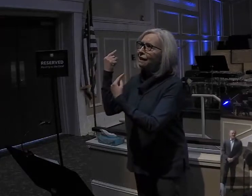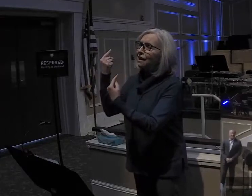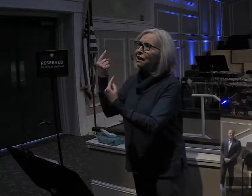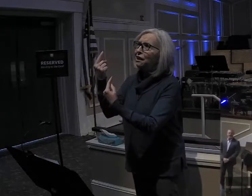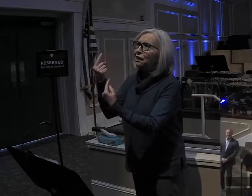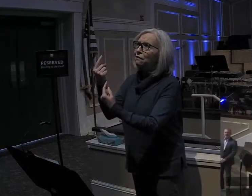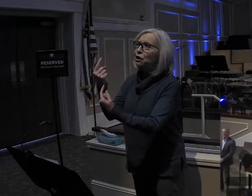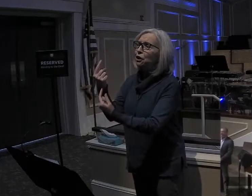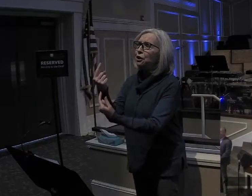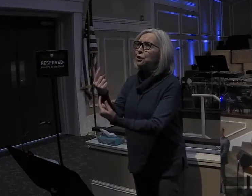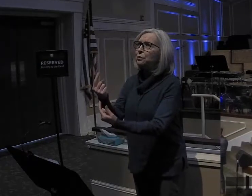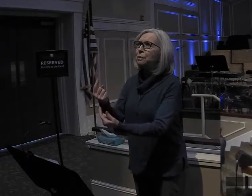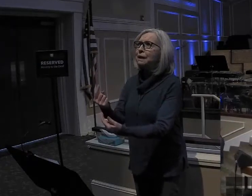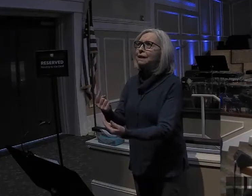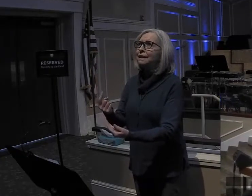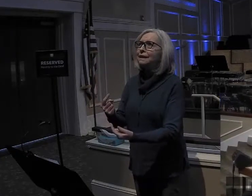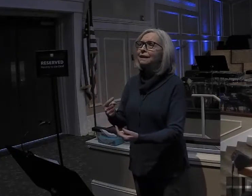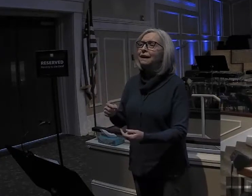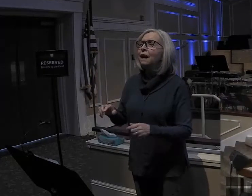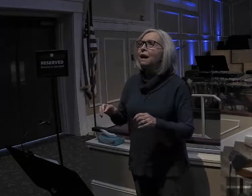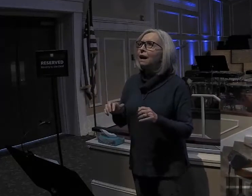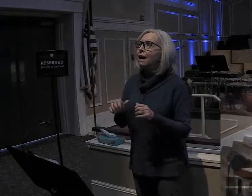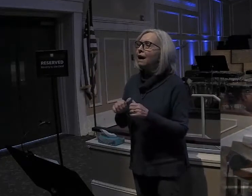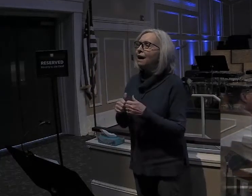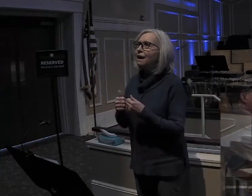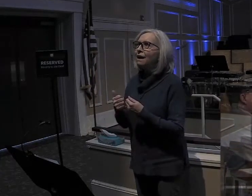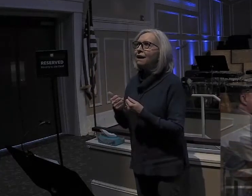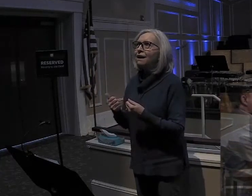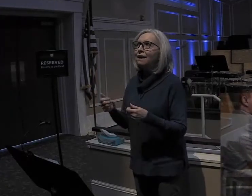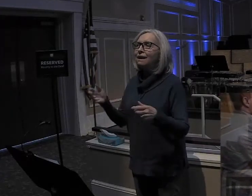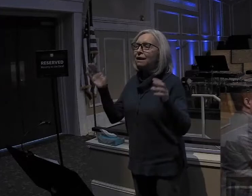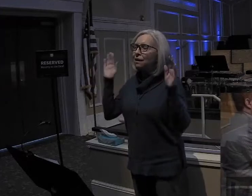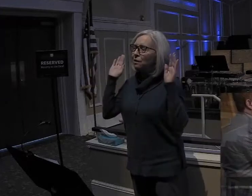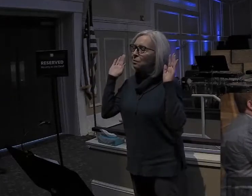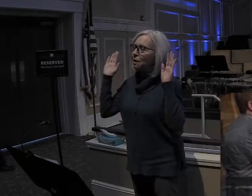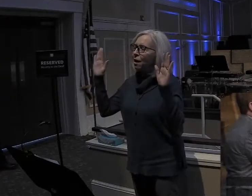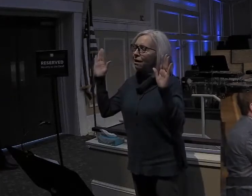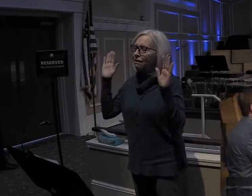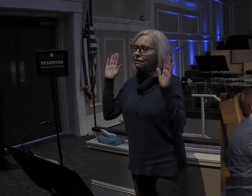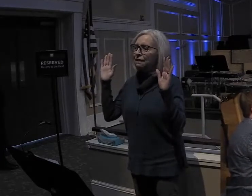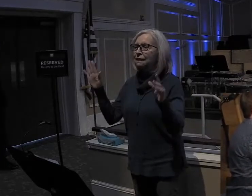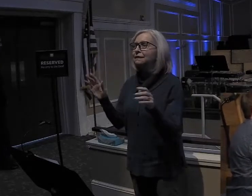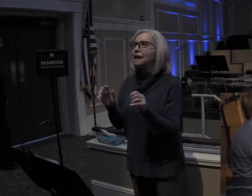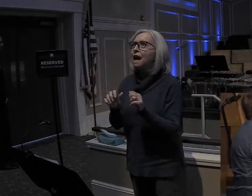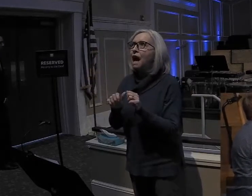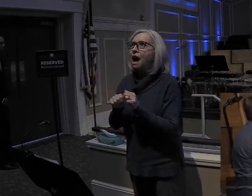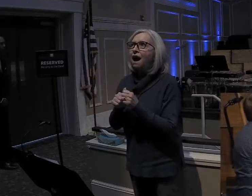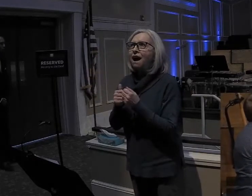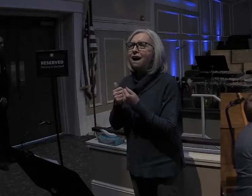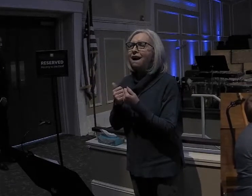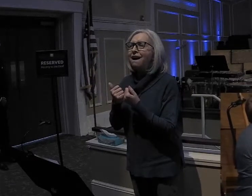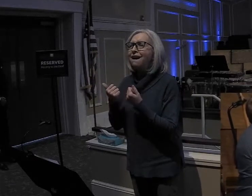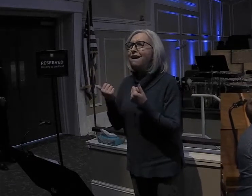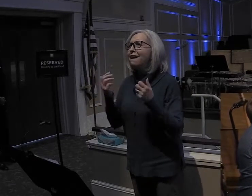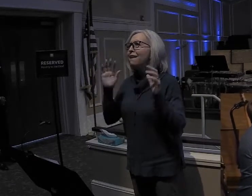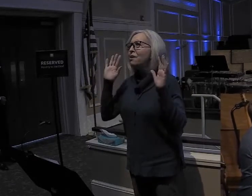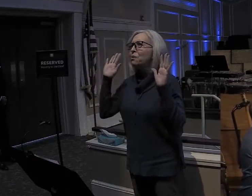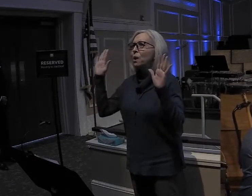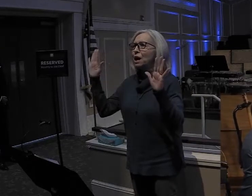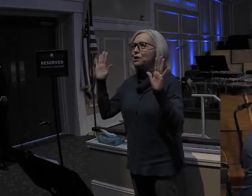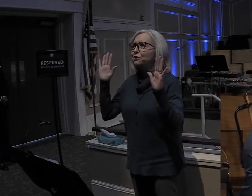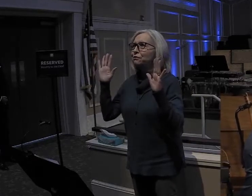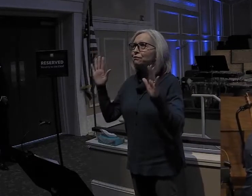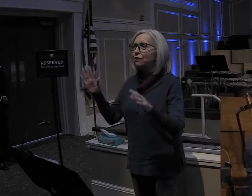shall ever be. And how marvelous,